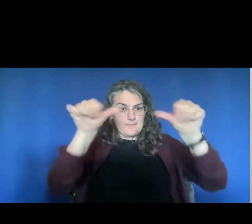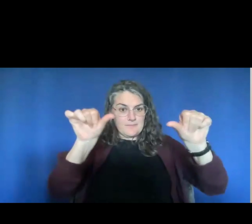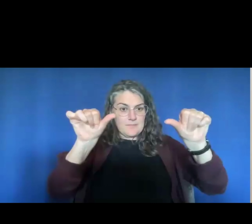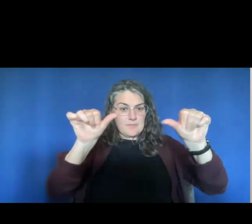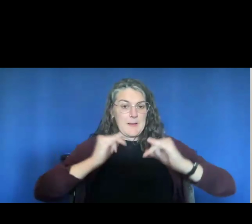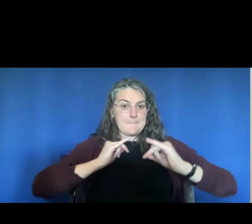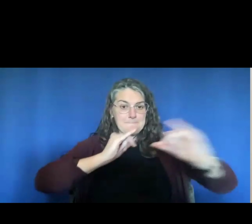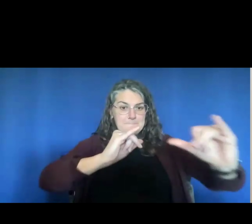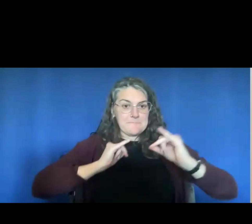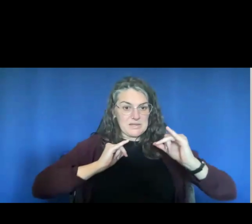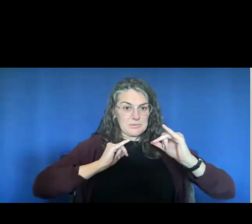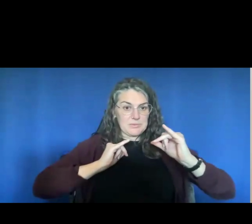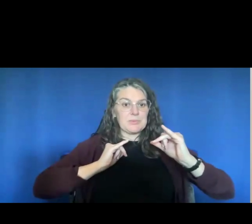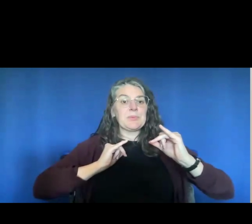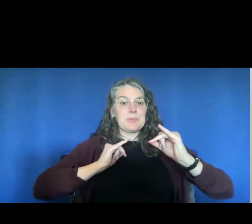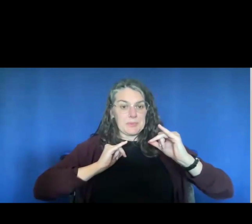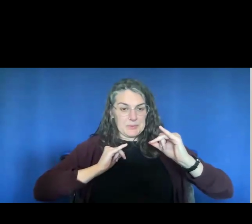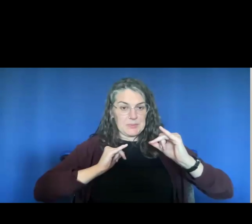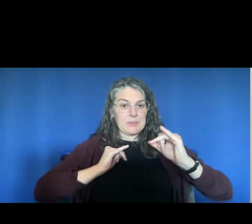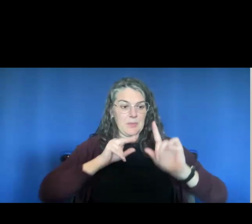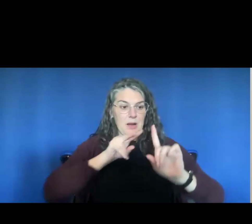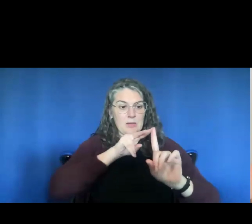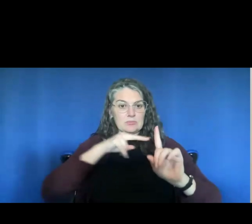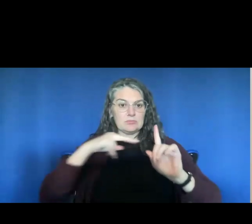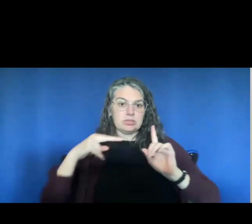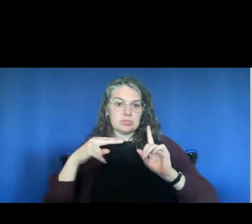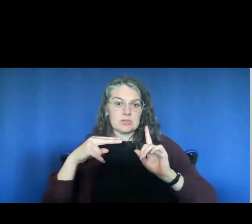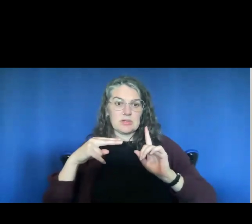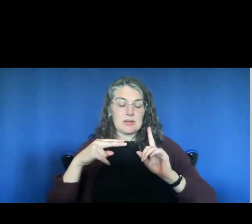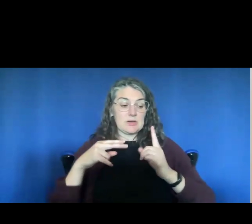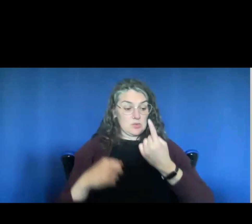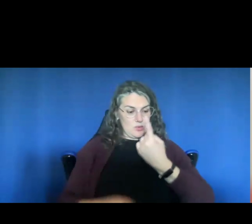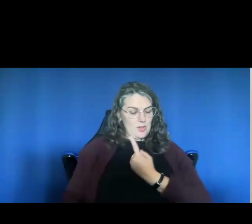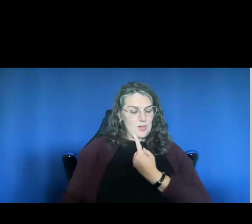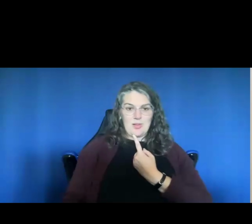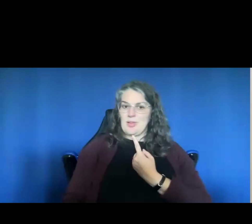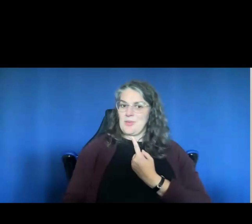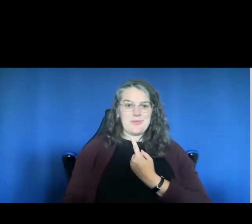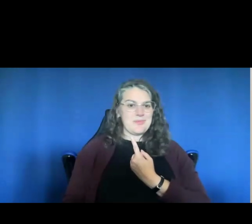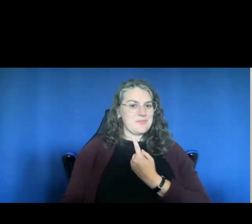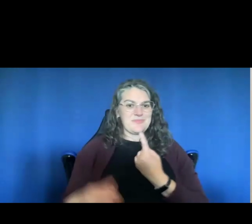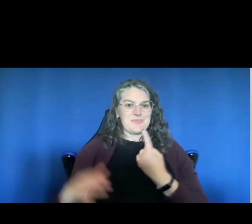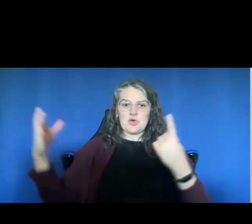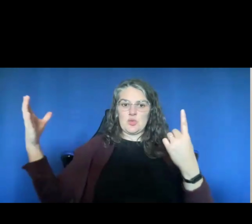shifted my sense of my past from singular to shared.